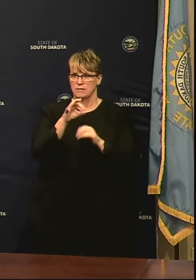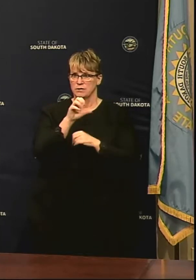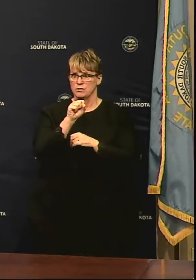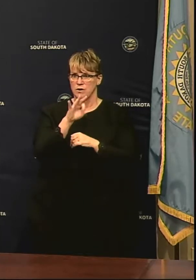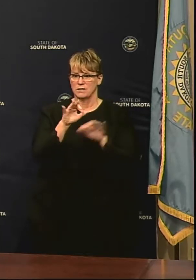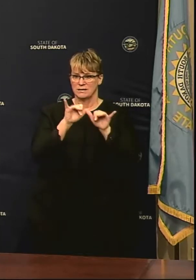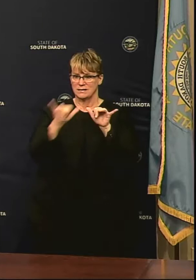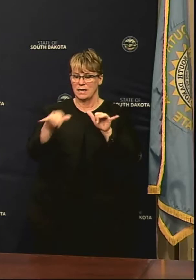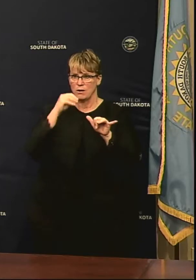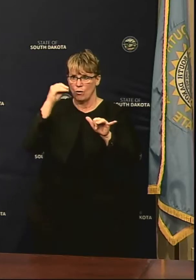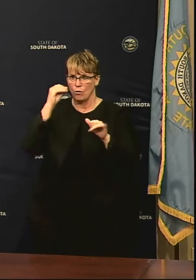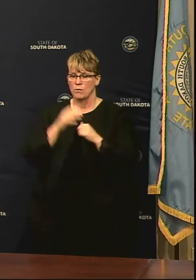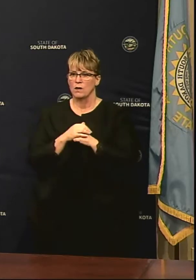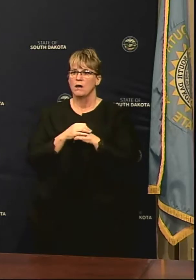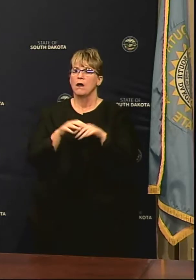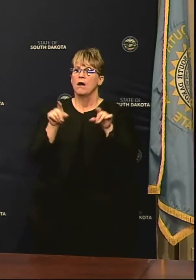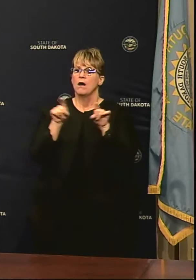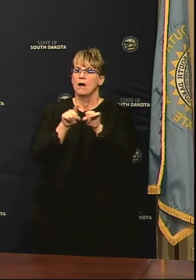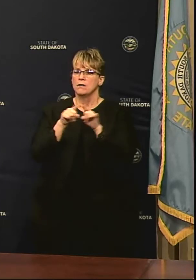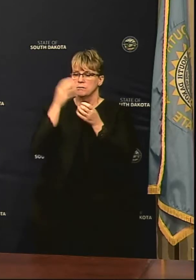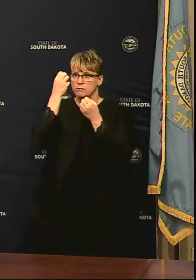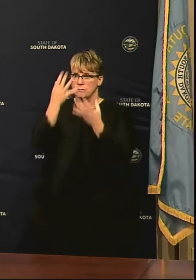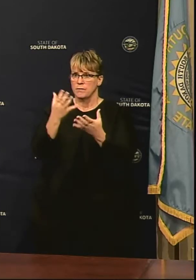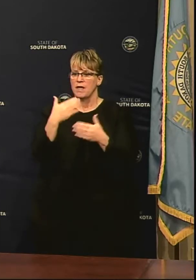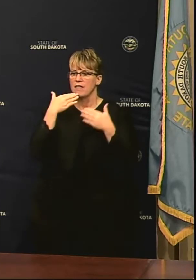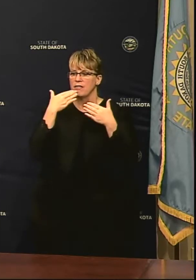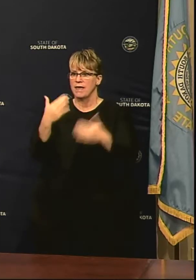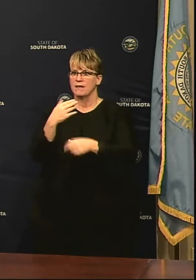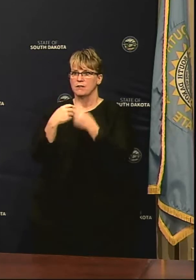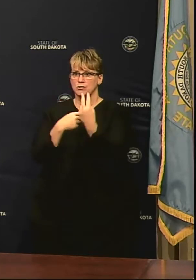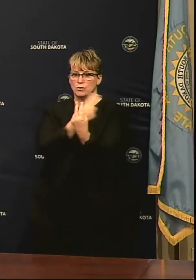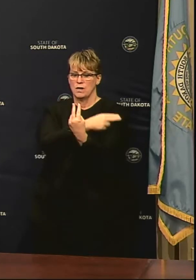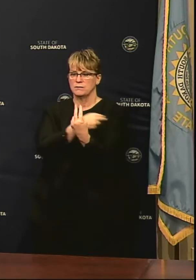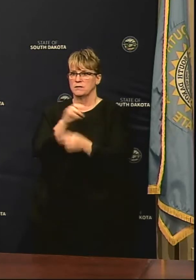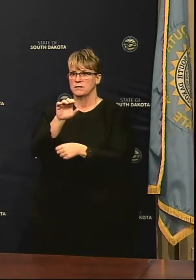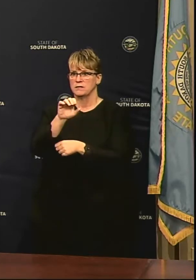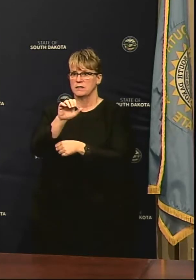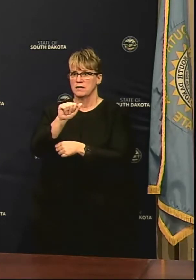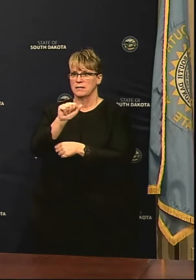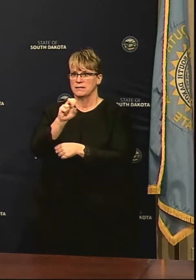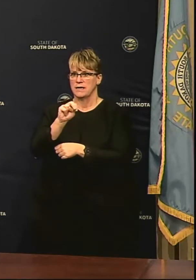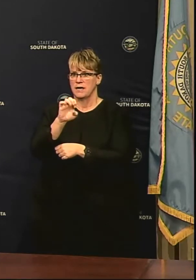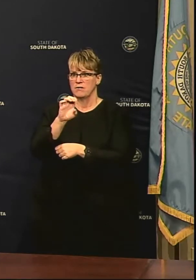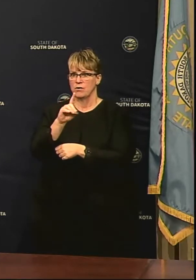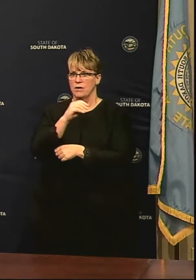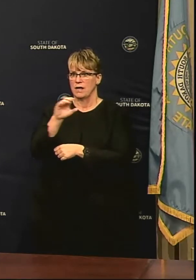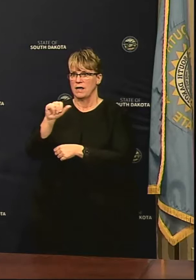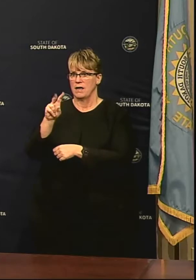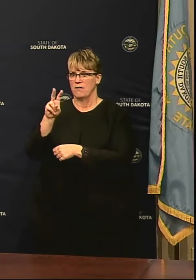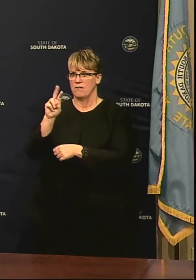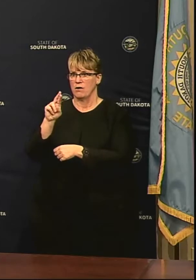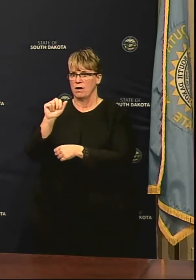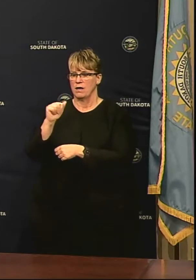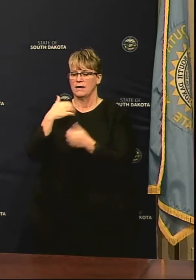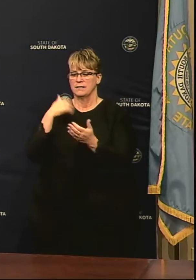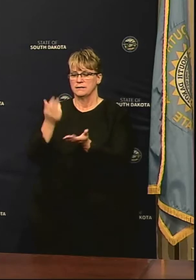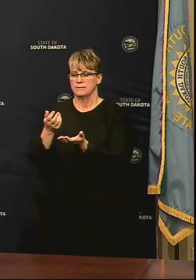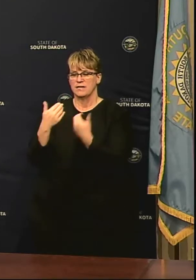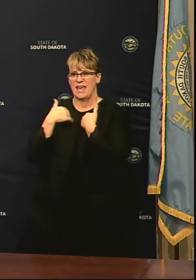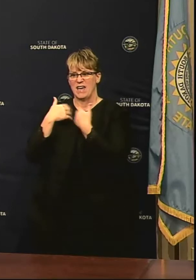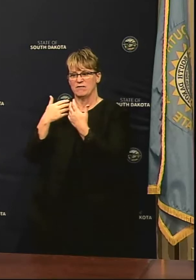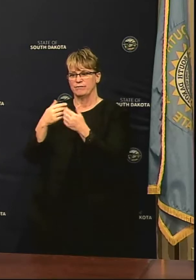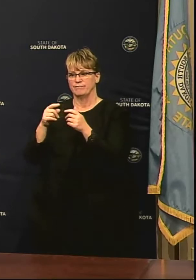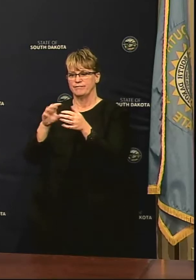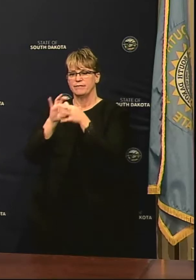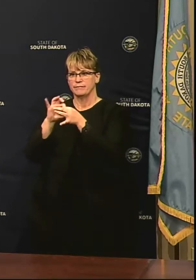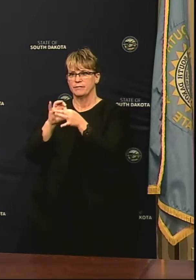Falls. Now, I also want to take the opportunity to thank Sanford and Avera. They're going to be working together to set up a joint testing center